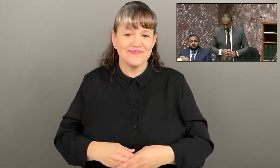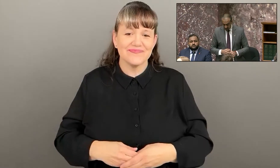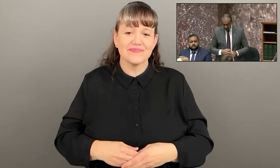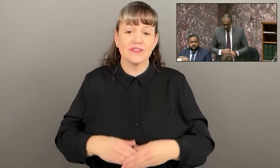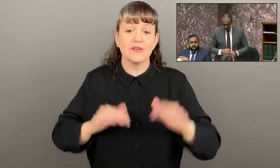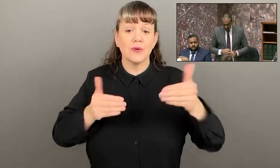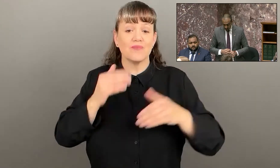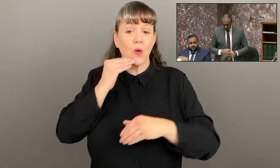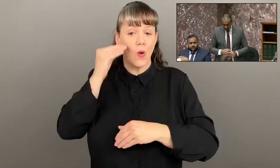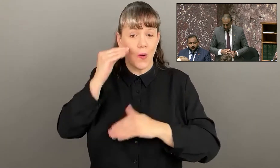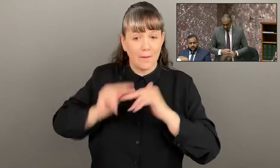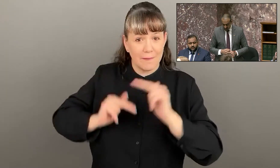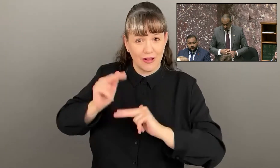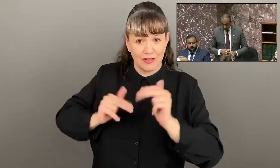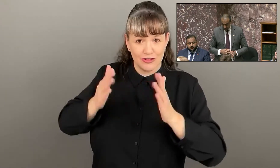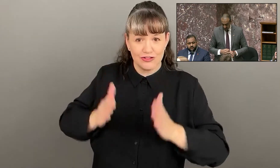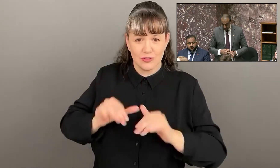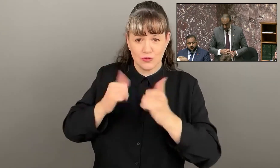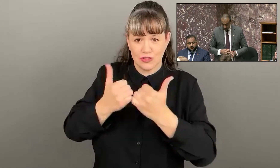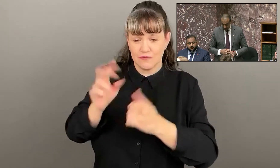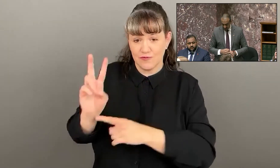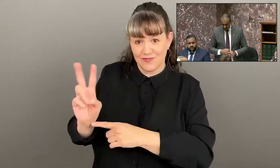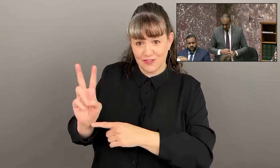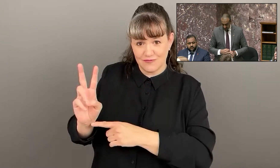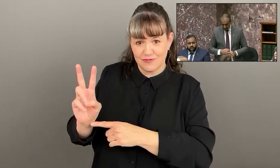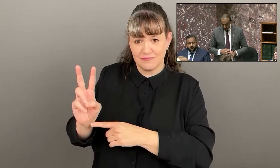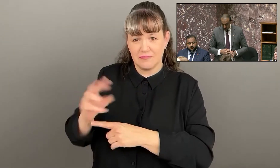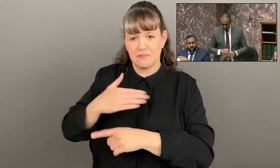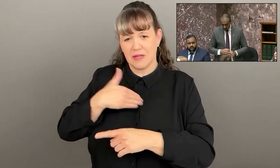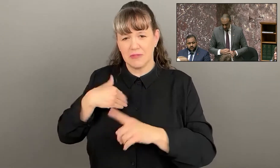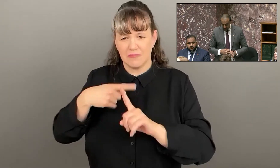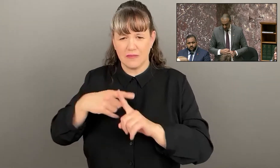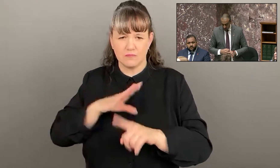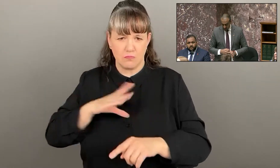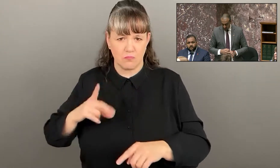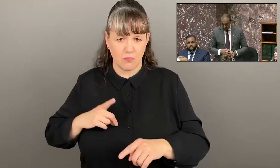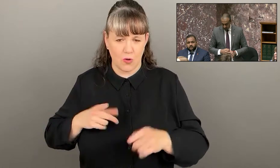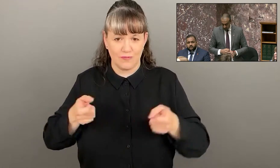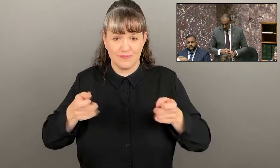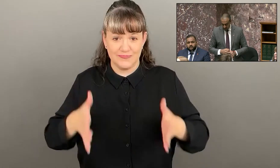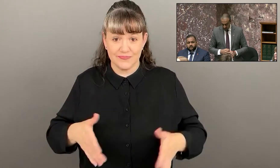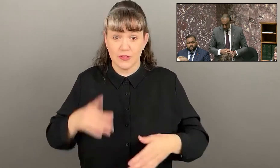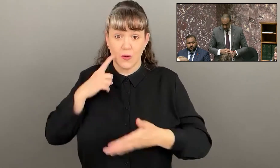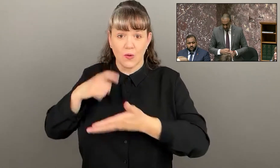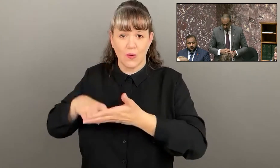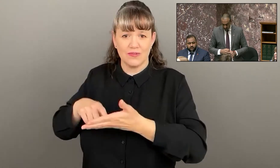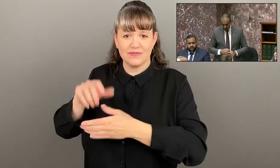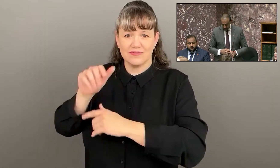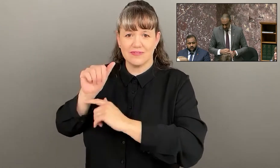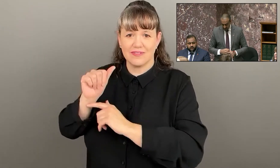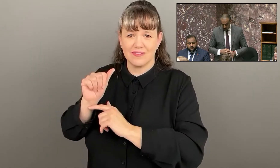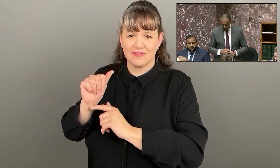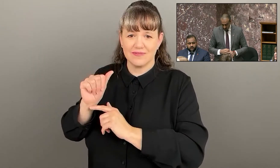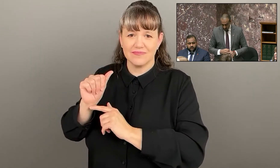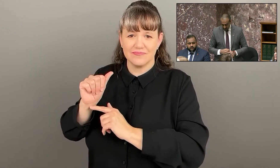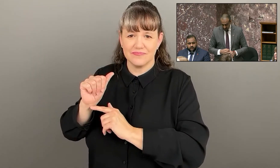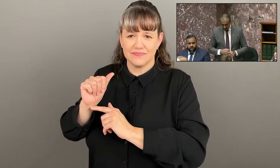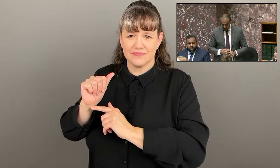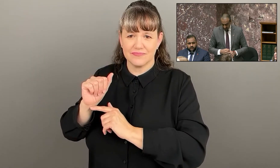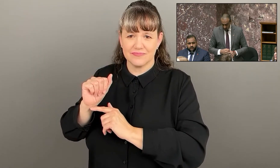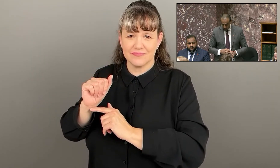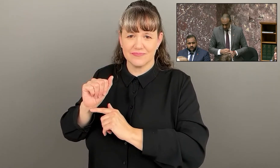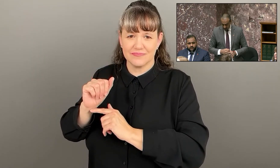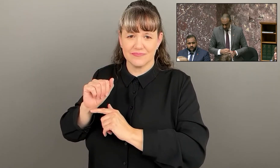of directors. I want to recognize Elisa Aragon Lloyd, Sherry Stefanucci, Henry Bailey, Jonathan